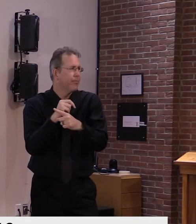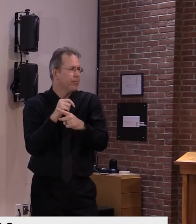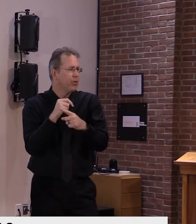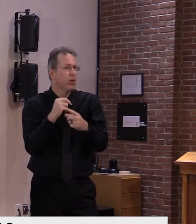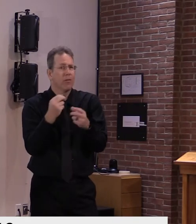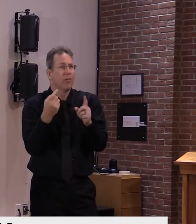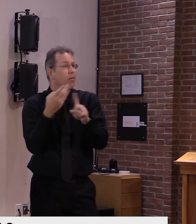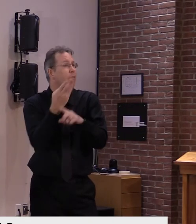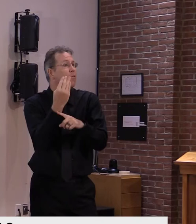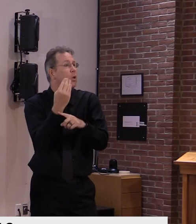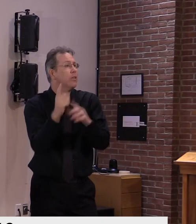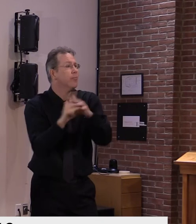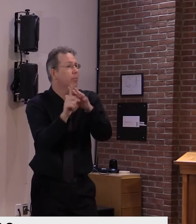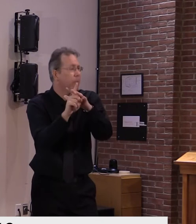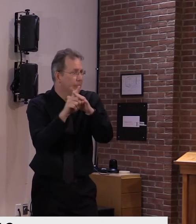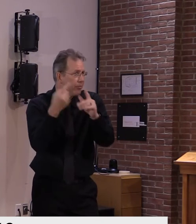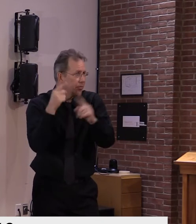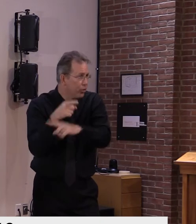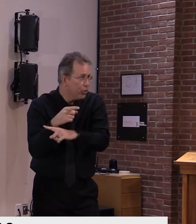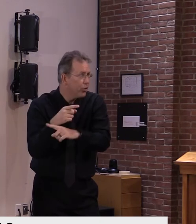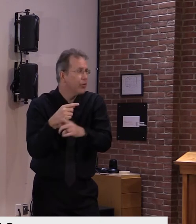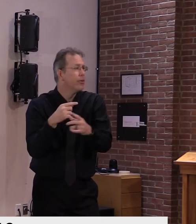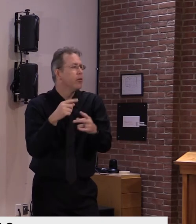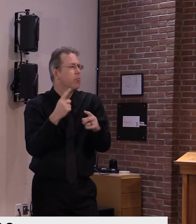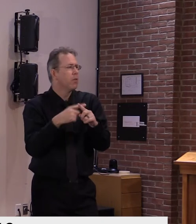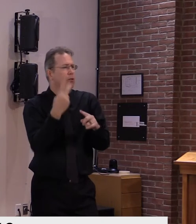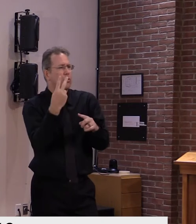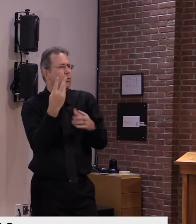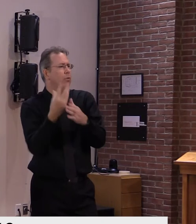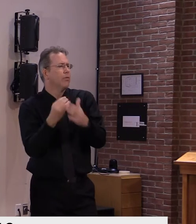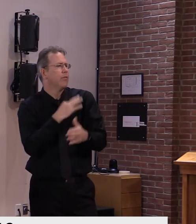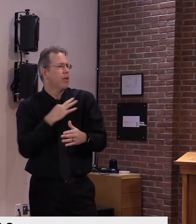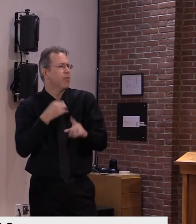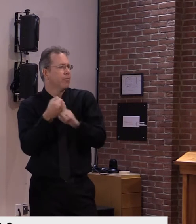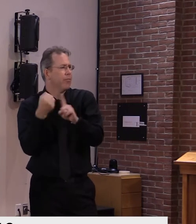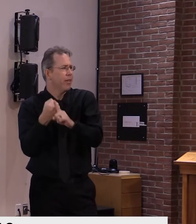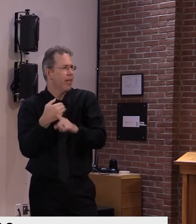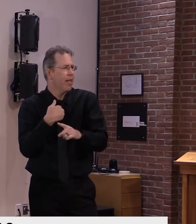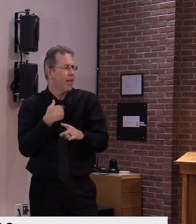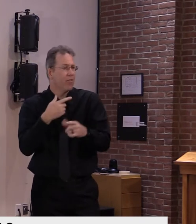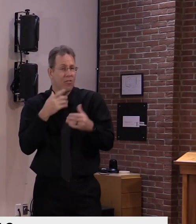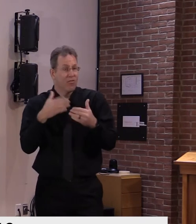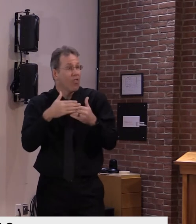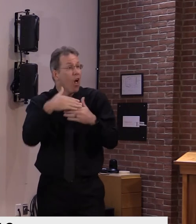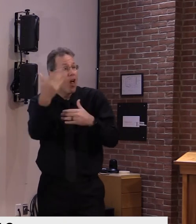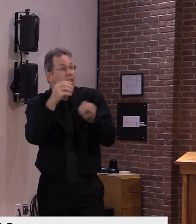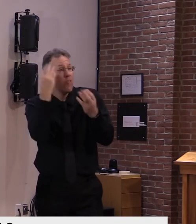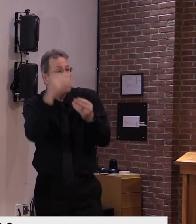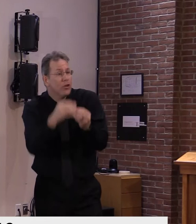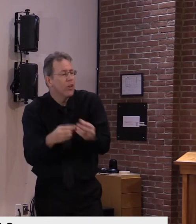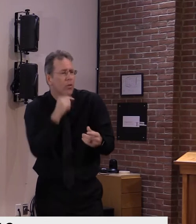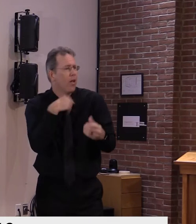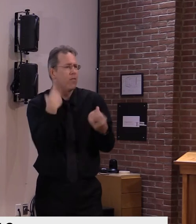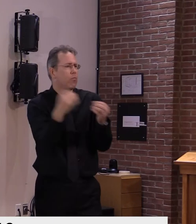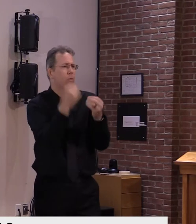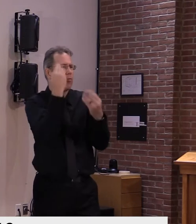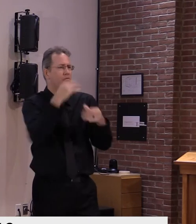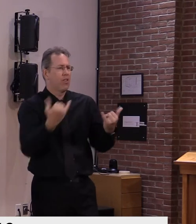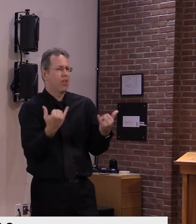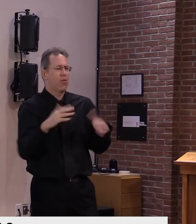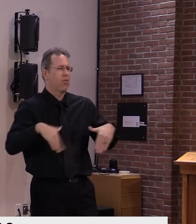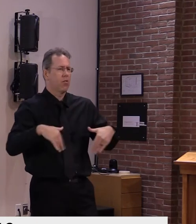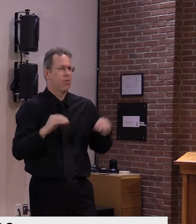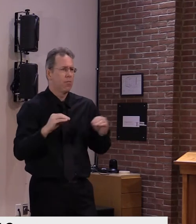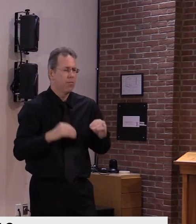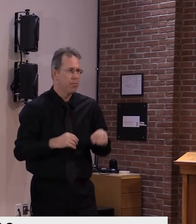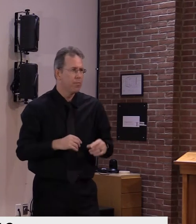two staff. I don't have updates on the rest of them. Got it. While I've got you on the line, Secretary, can